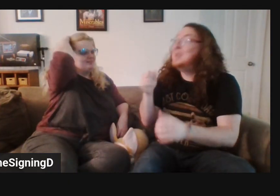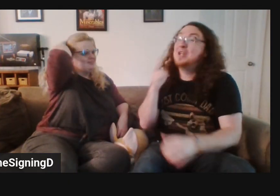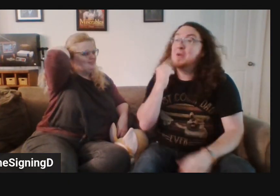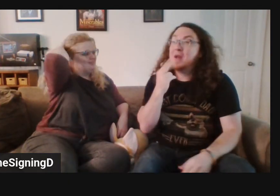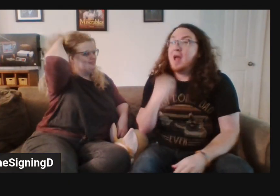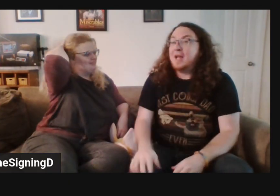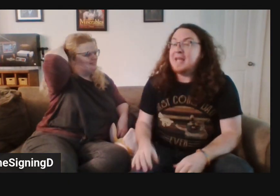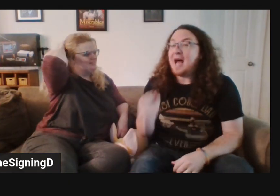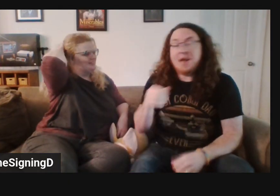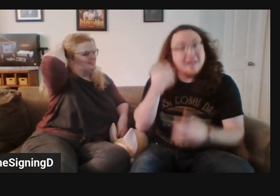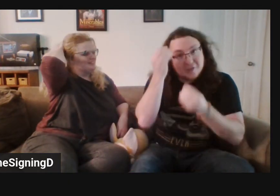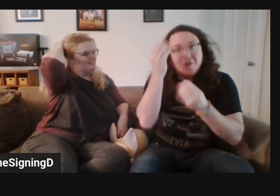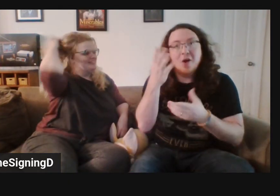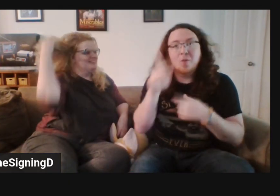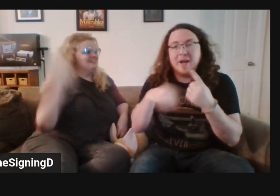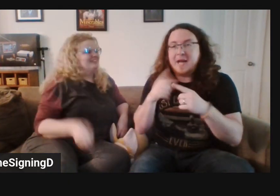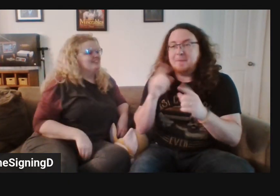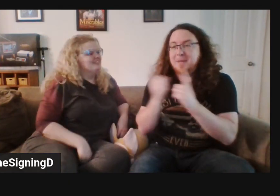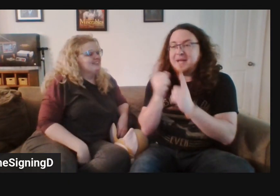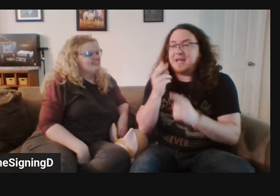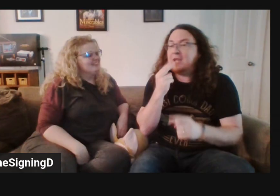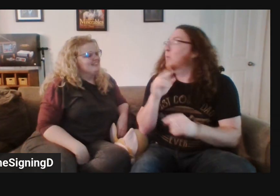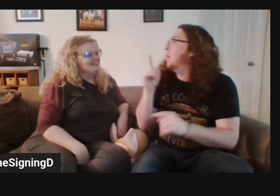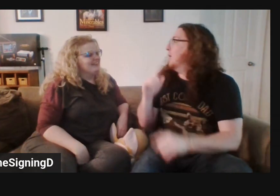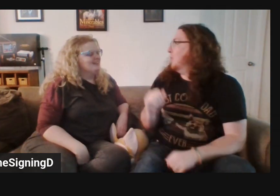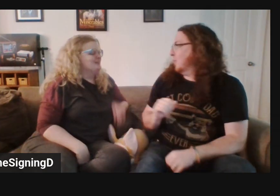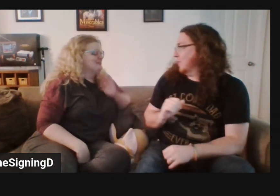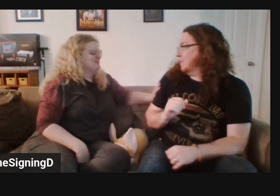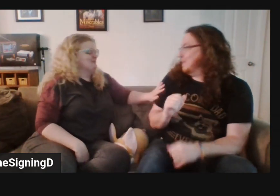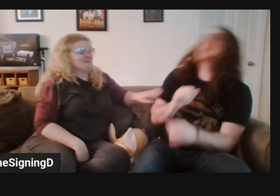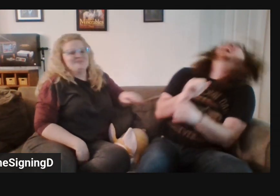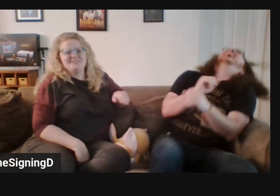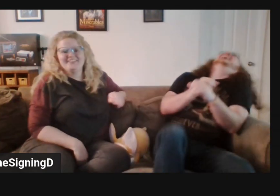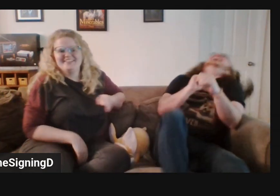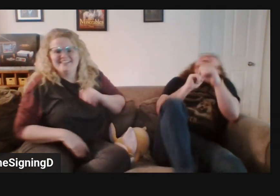cute. Yeah, I'll let you know when I meet a cute. Oh.